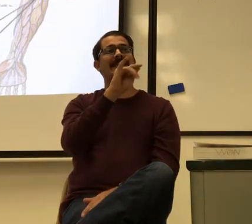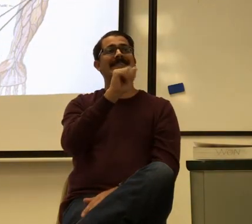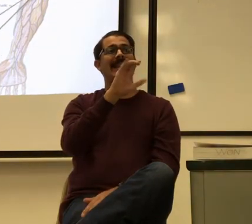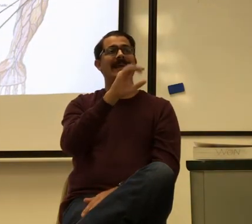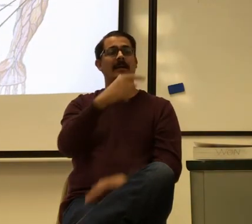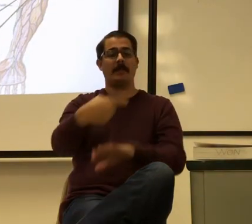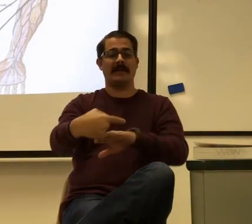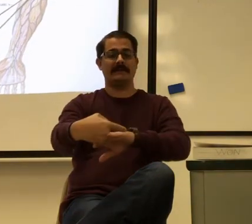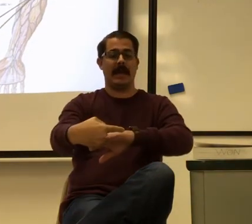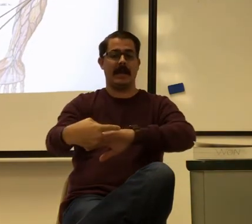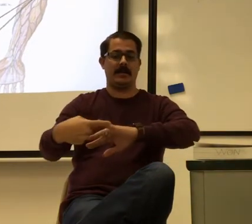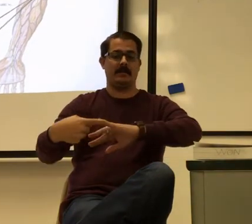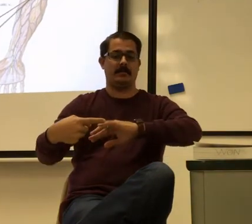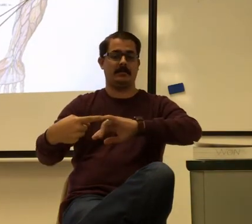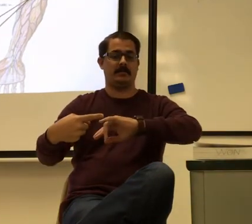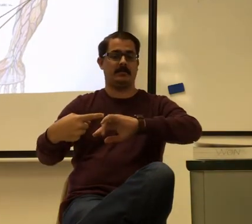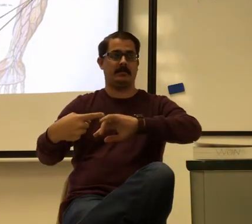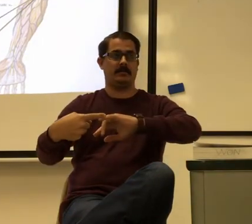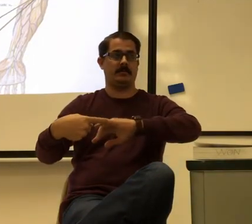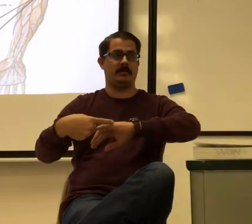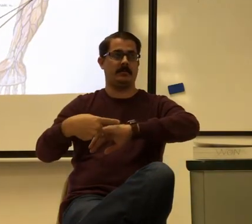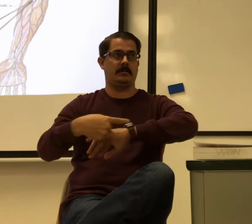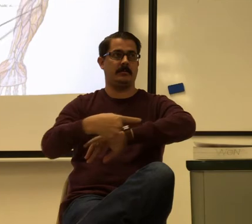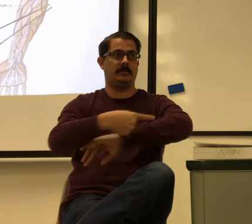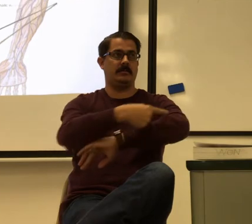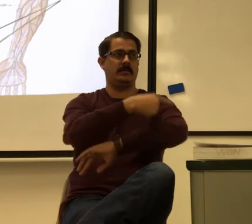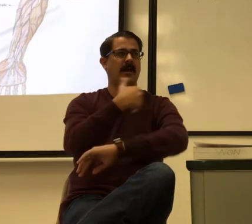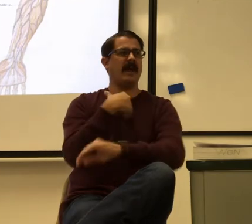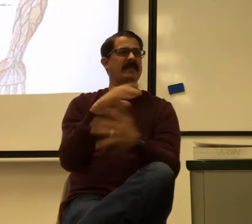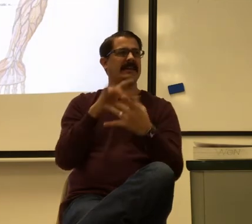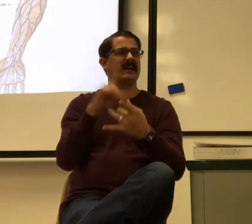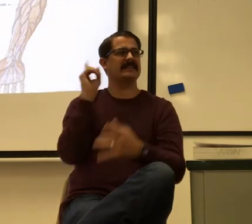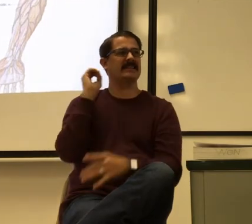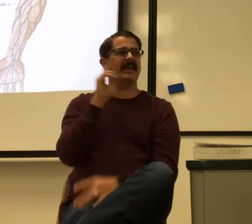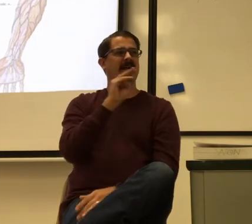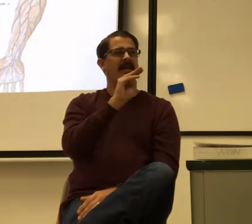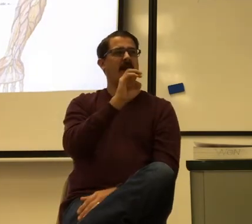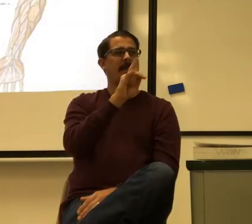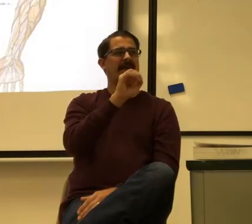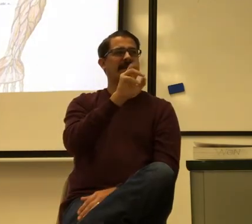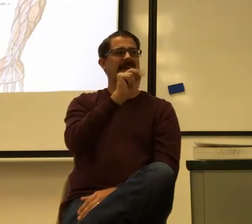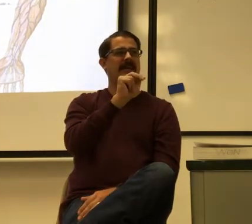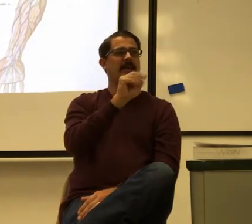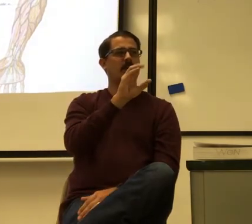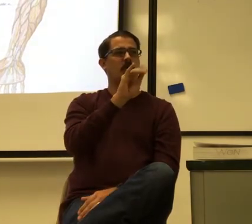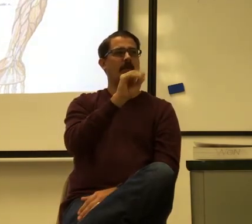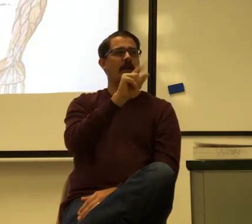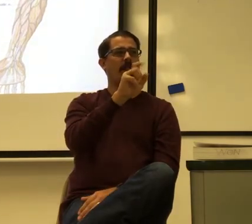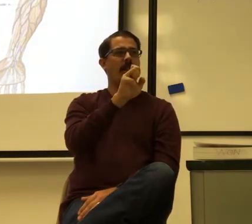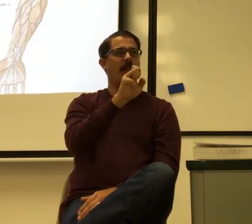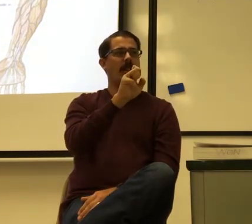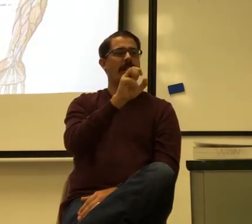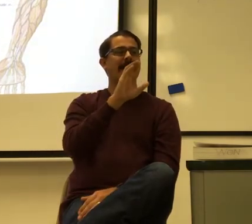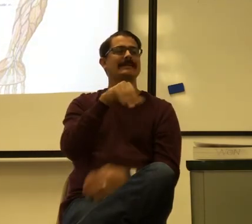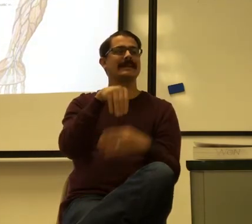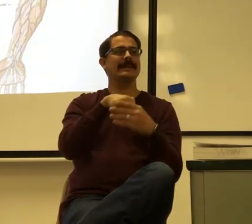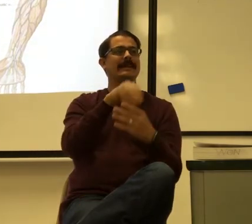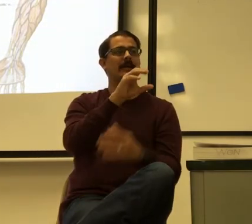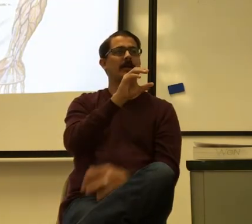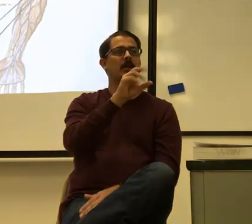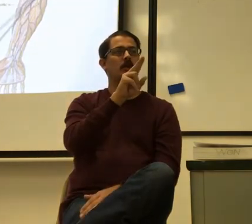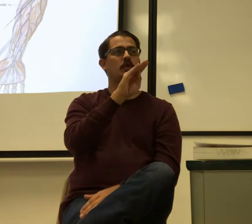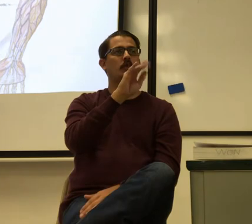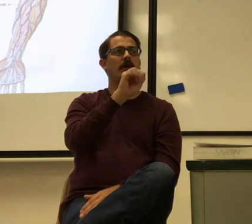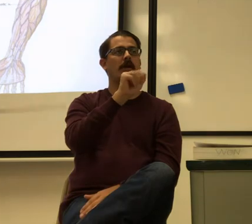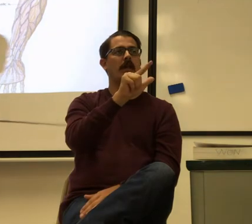the way up. Now, they kind of have a connection here, the median cubital. And that's in the cubital fossa,